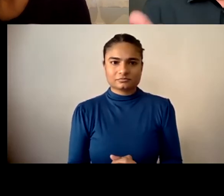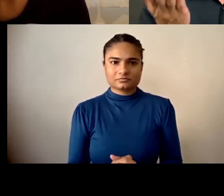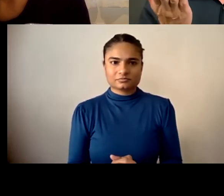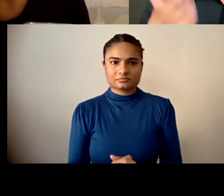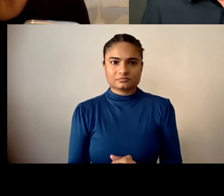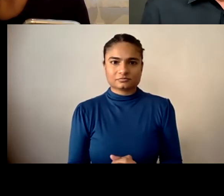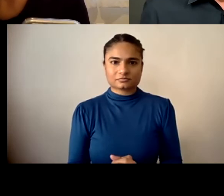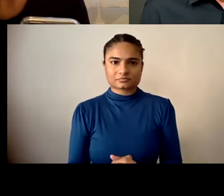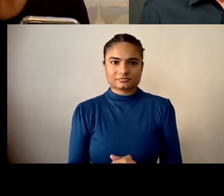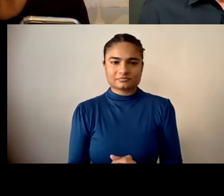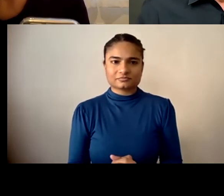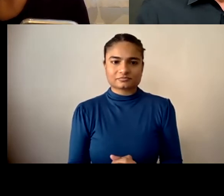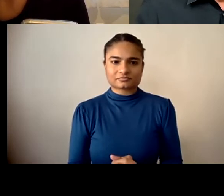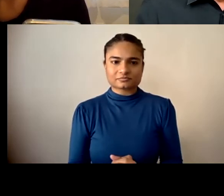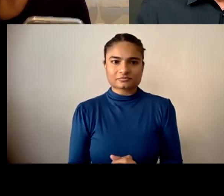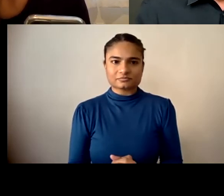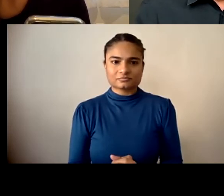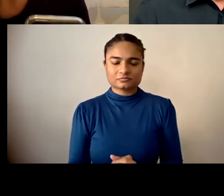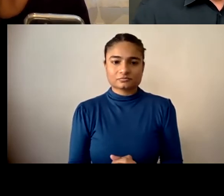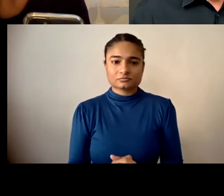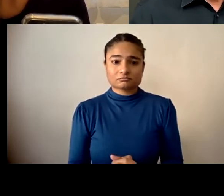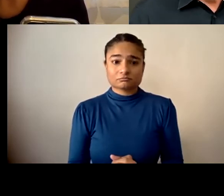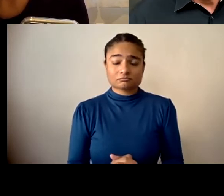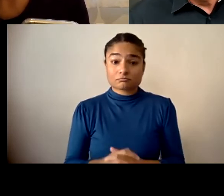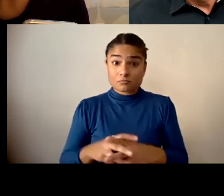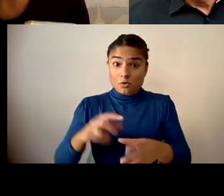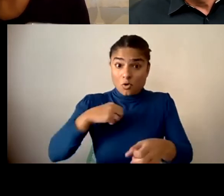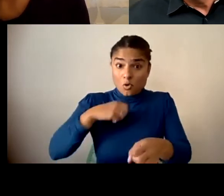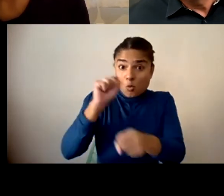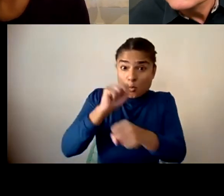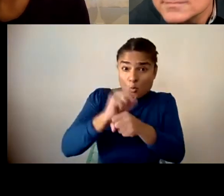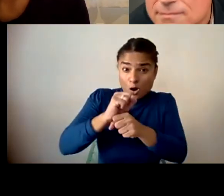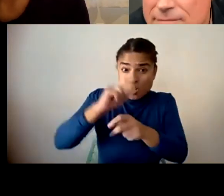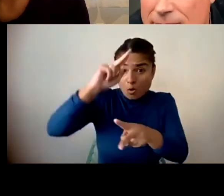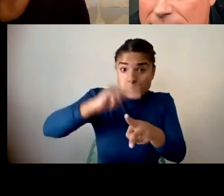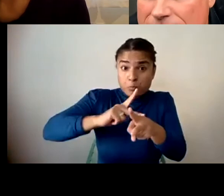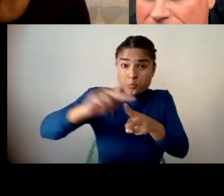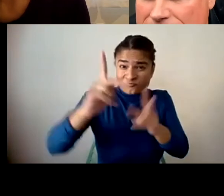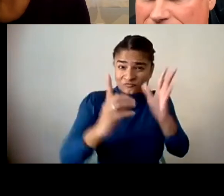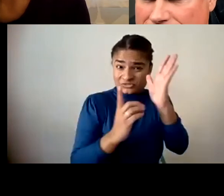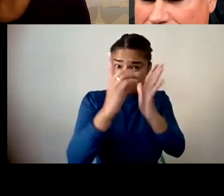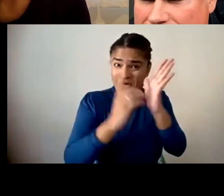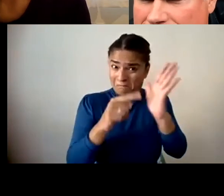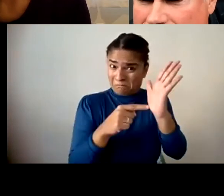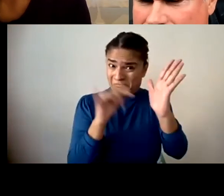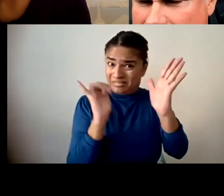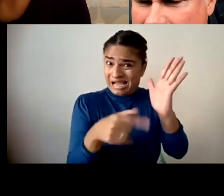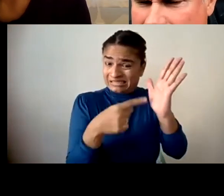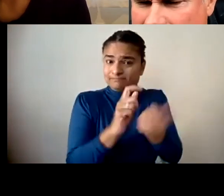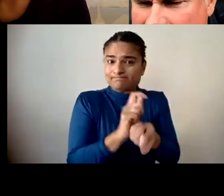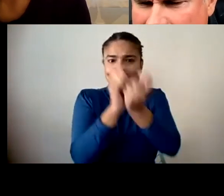Do you mean the professional development for after you become accredited?